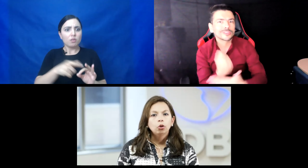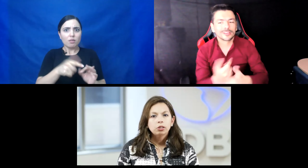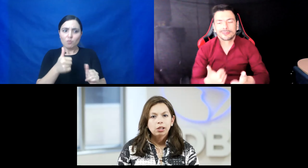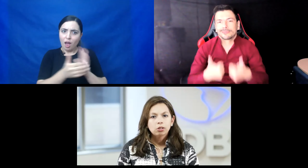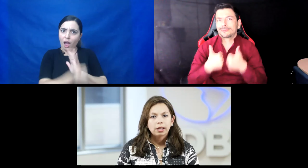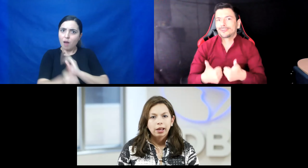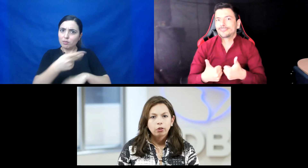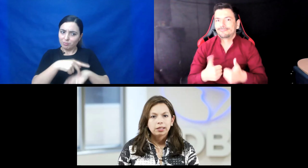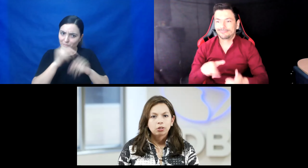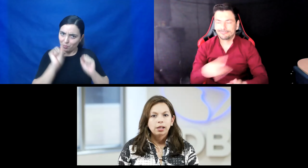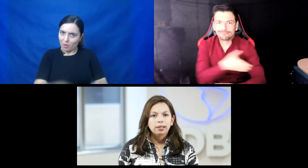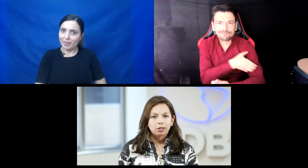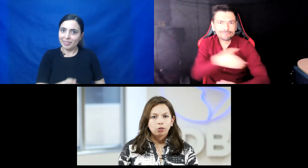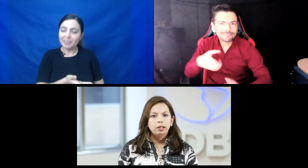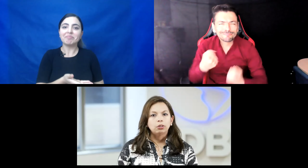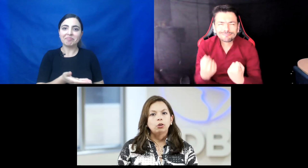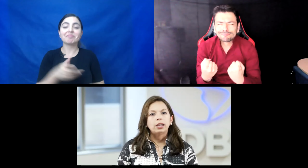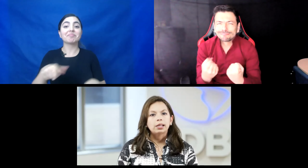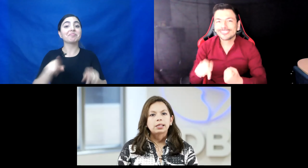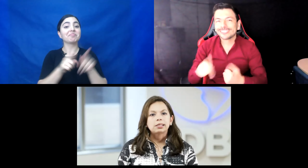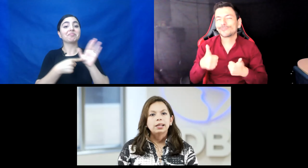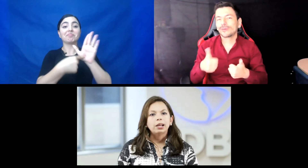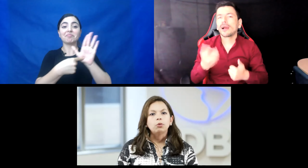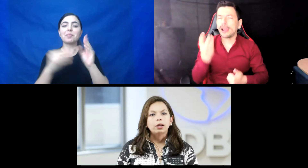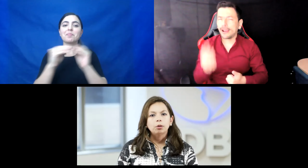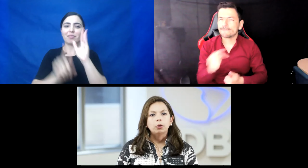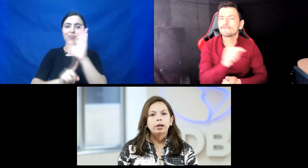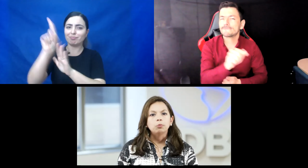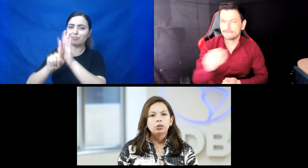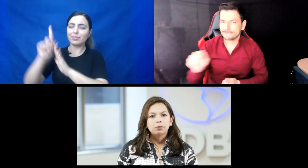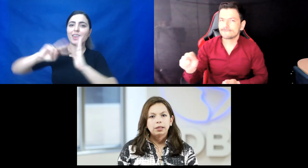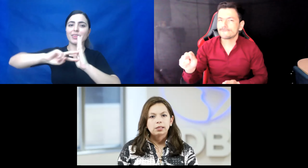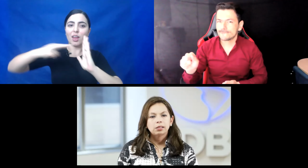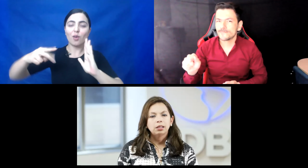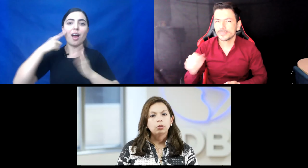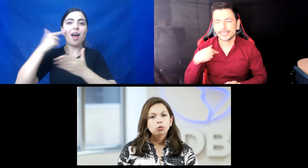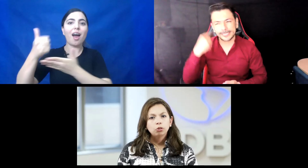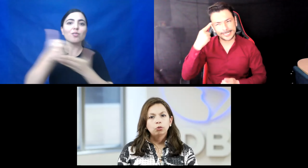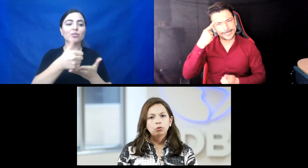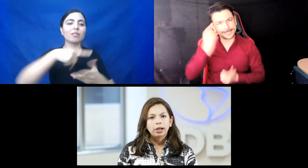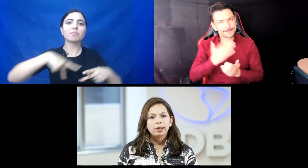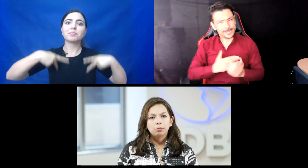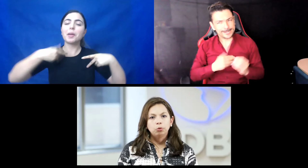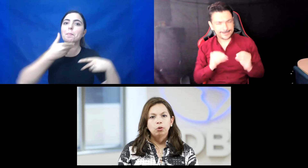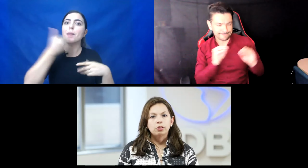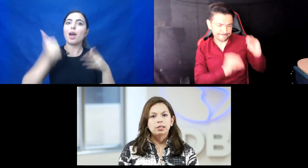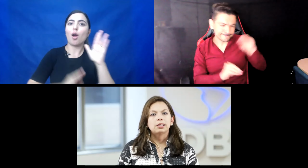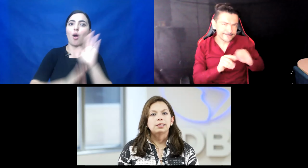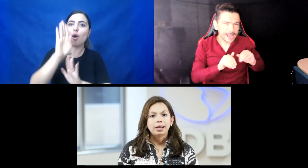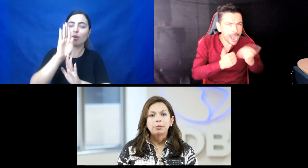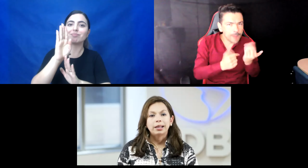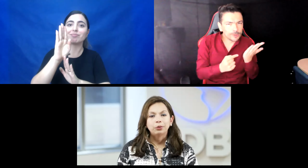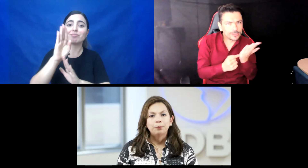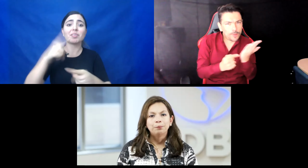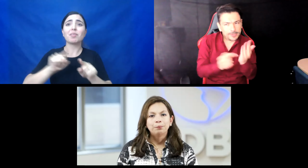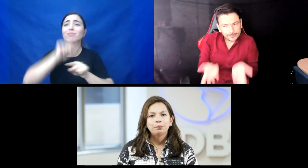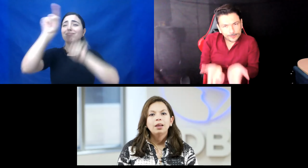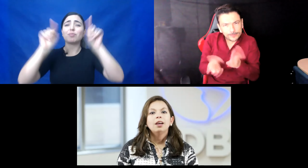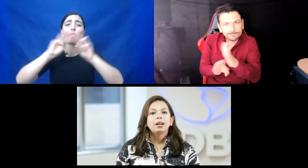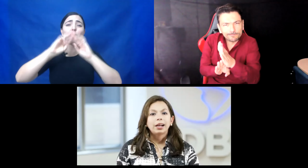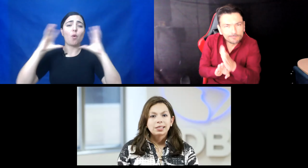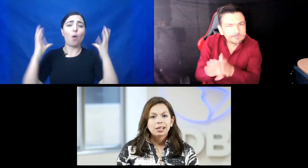on this unbelievable potential that we have. They've all been connected to technology in certain